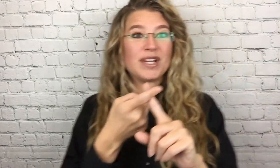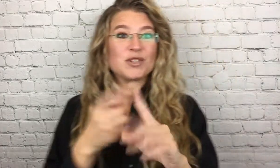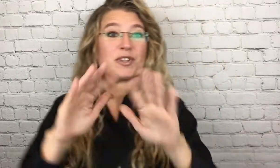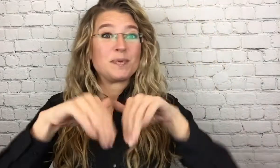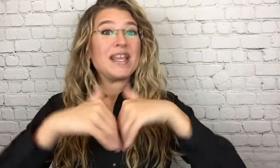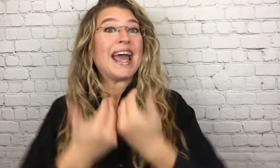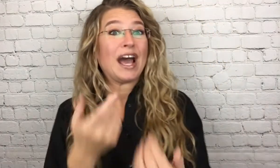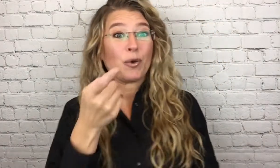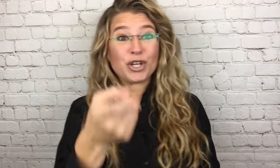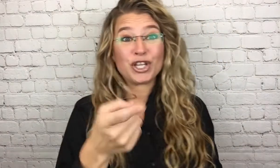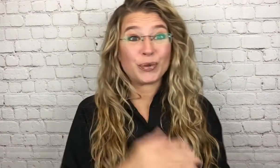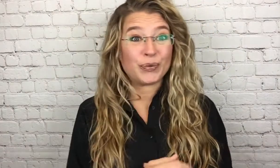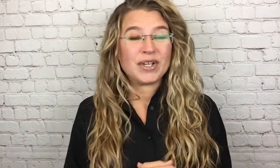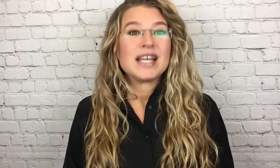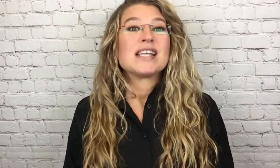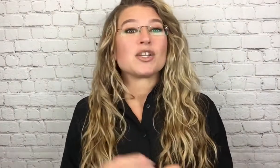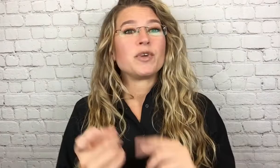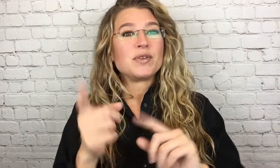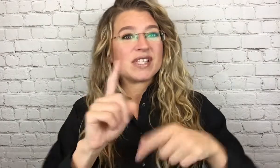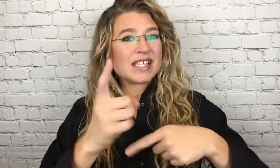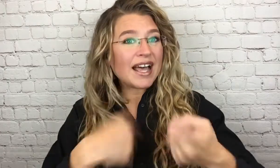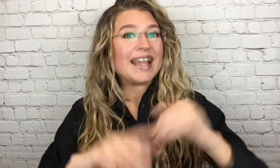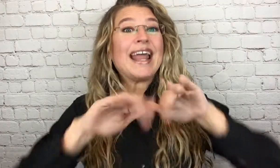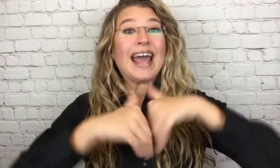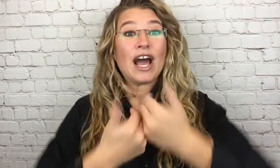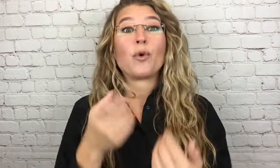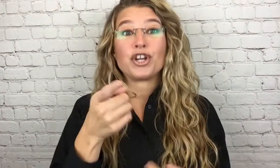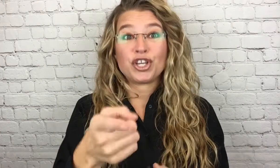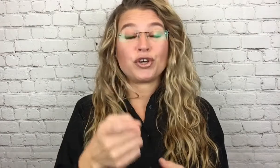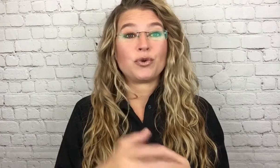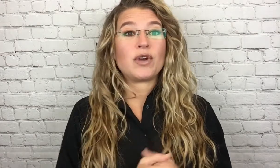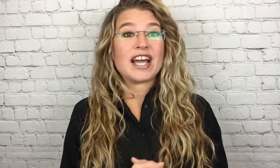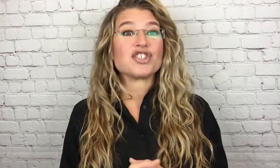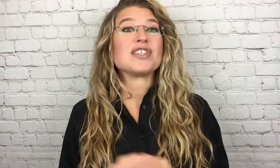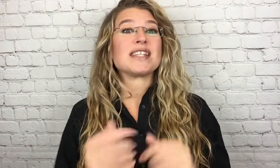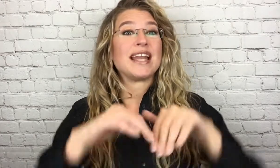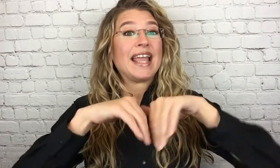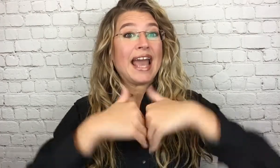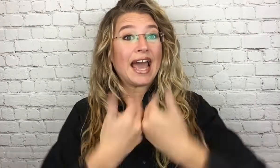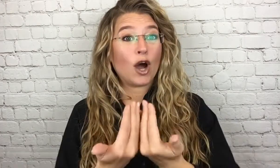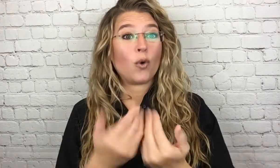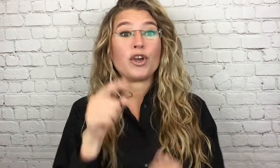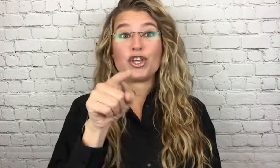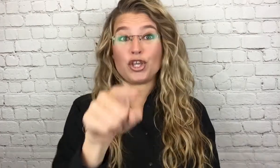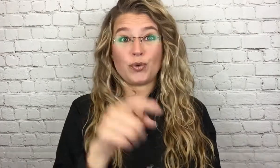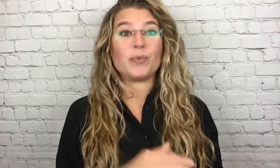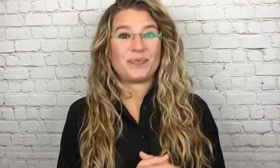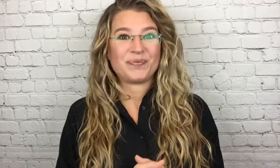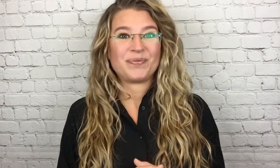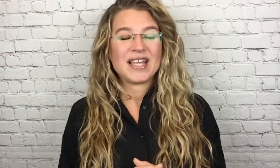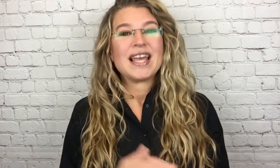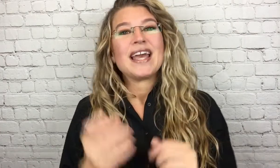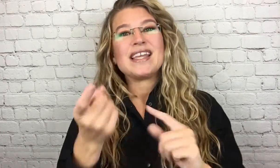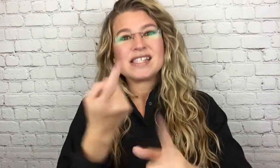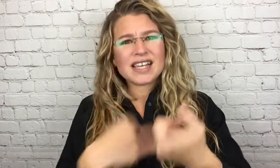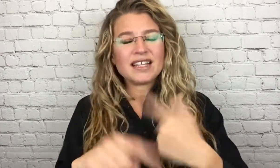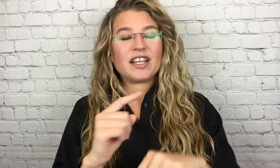going to be, how are you? So when you sign how are you, you're actually signing how you. In sign